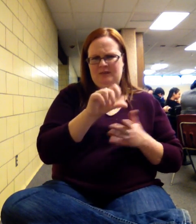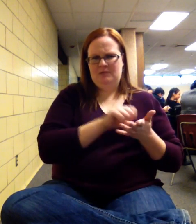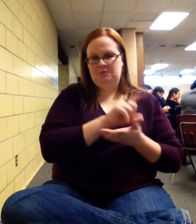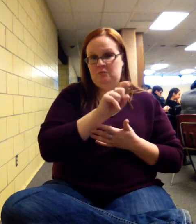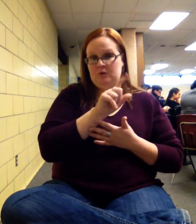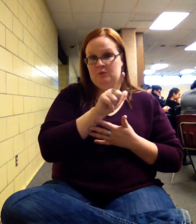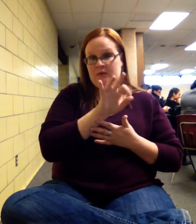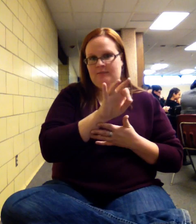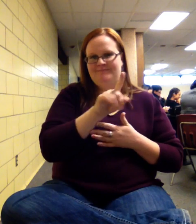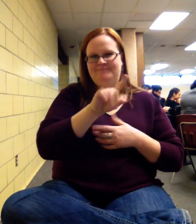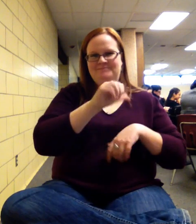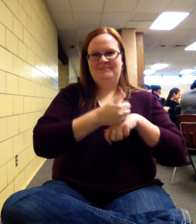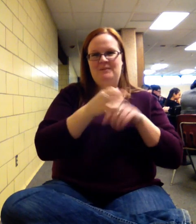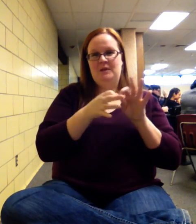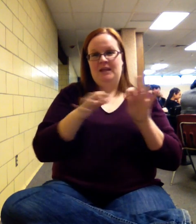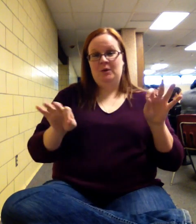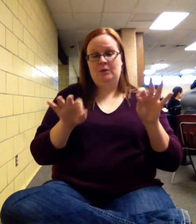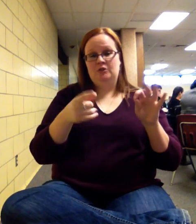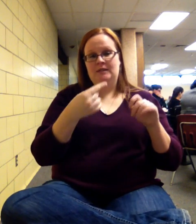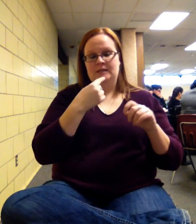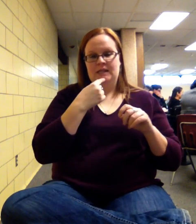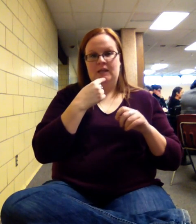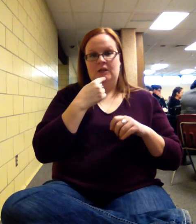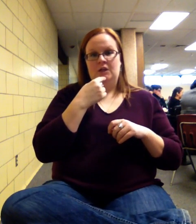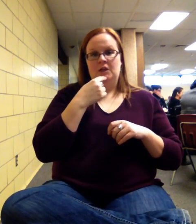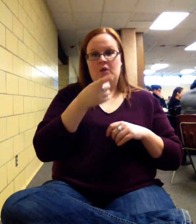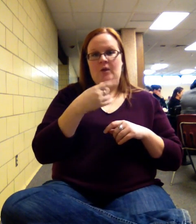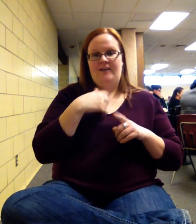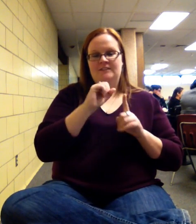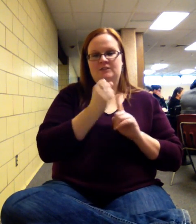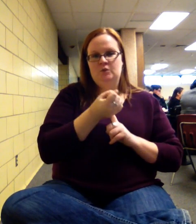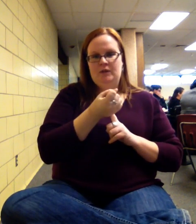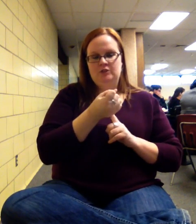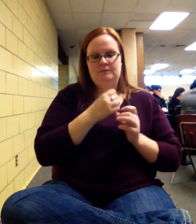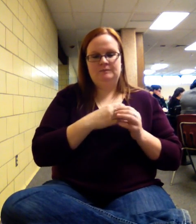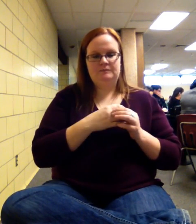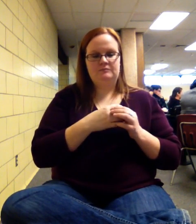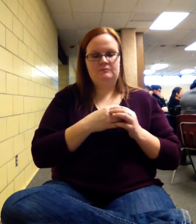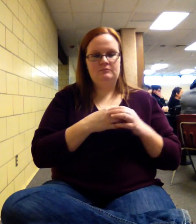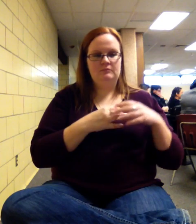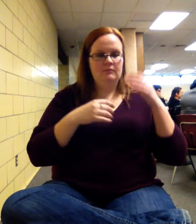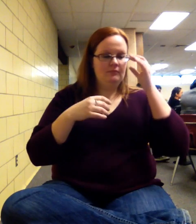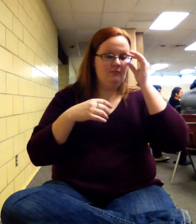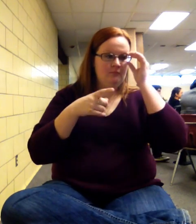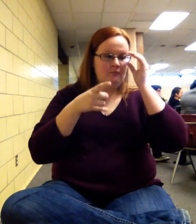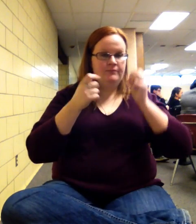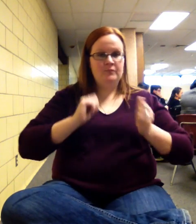setting up an equation where they're saying that you've got a scenario where they're pretending like you walk